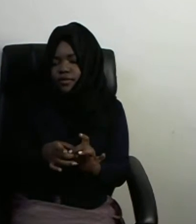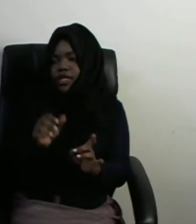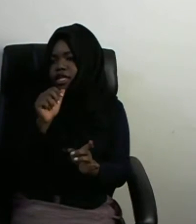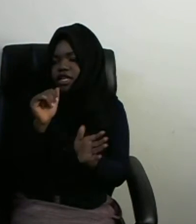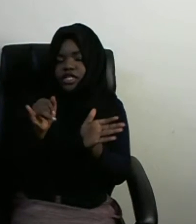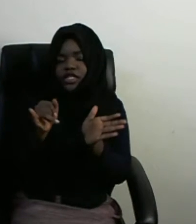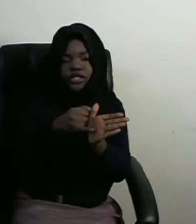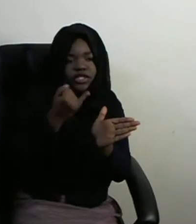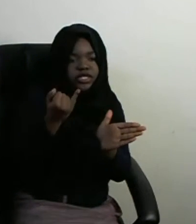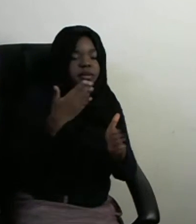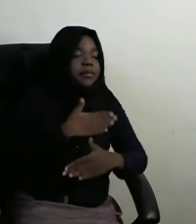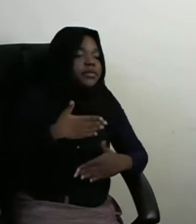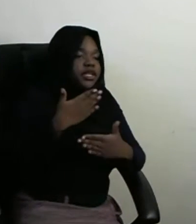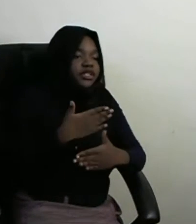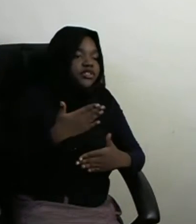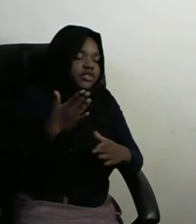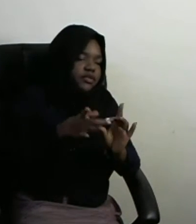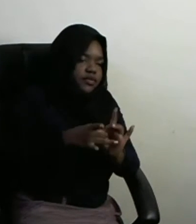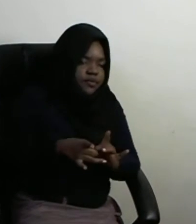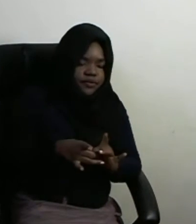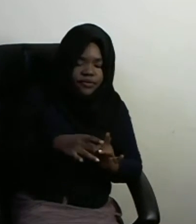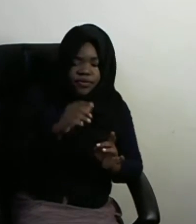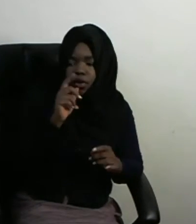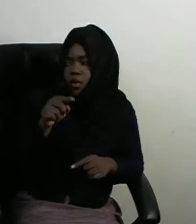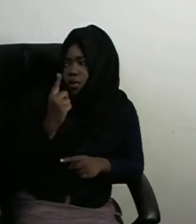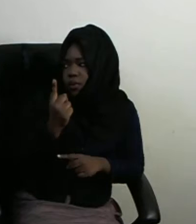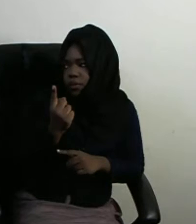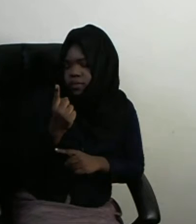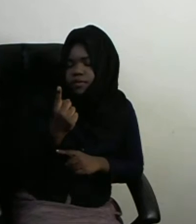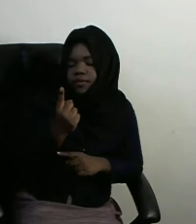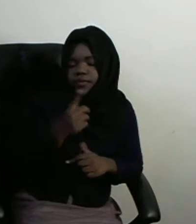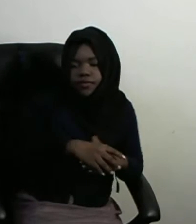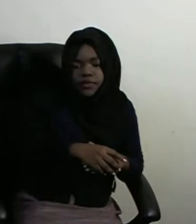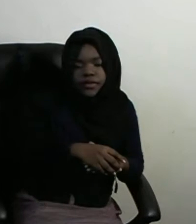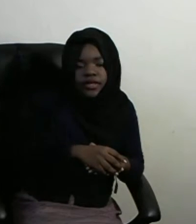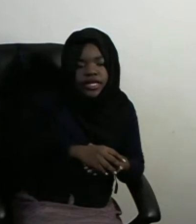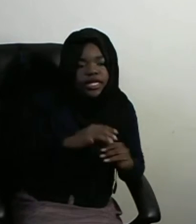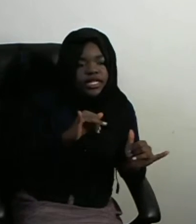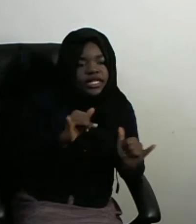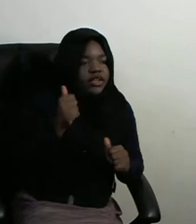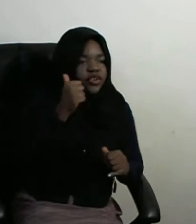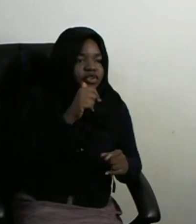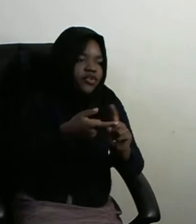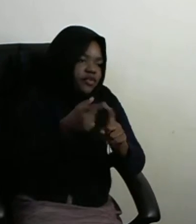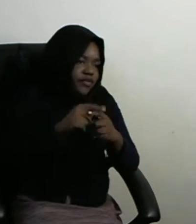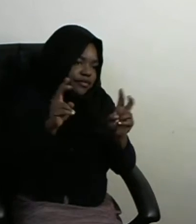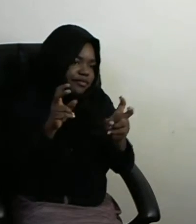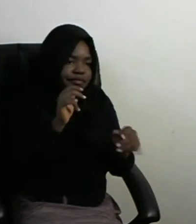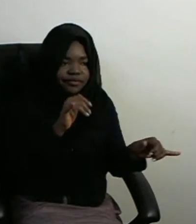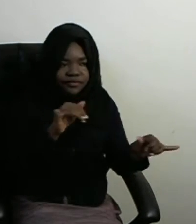not just a pleasure relationship. Okay? Like a girlfriend.